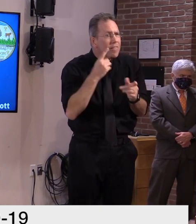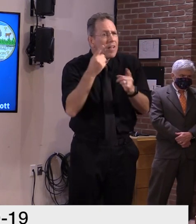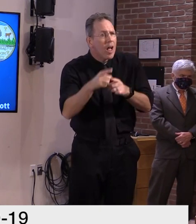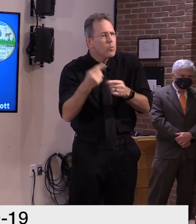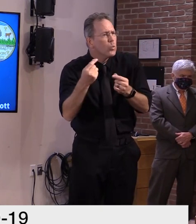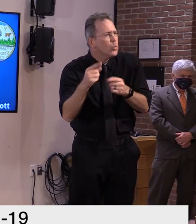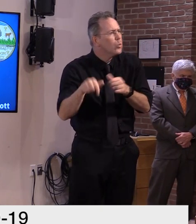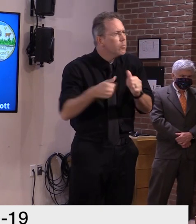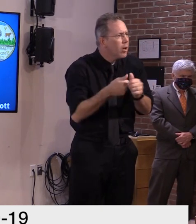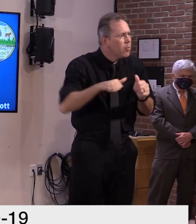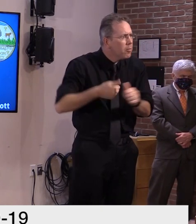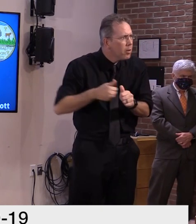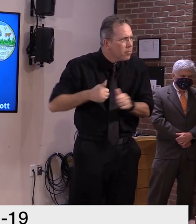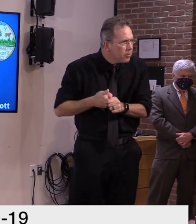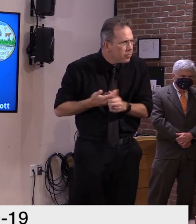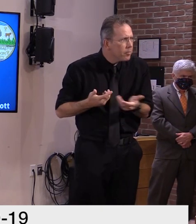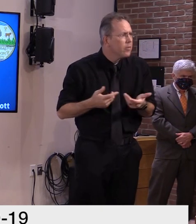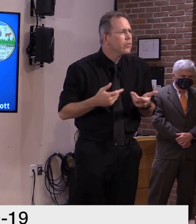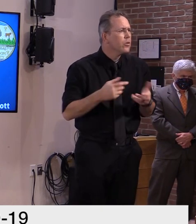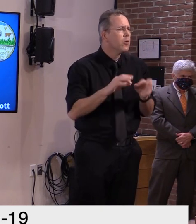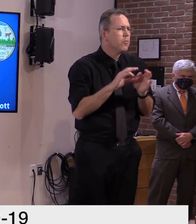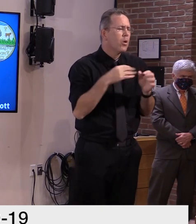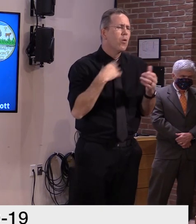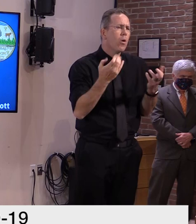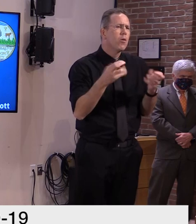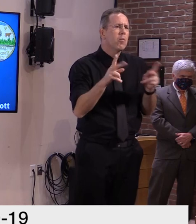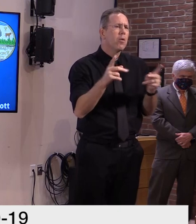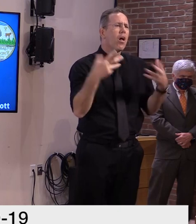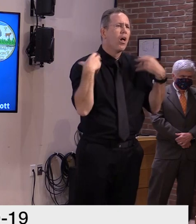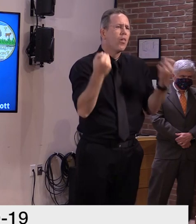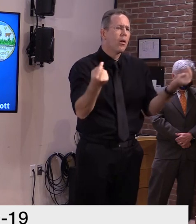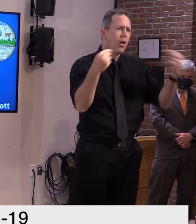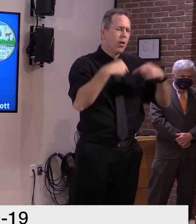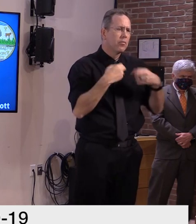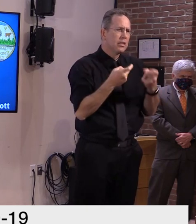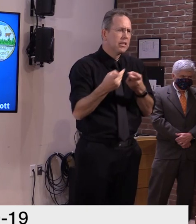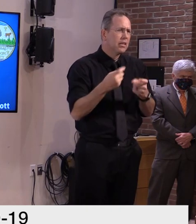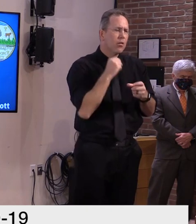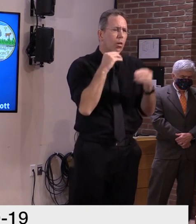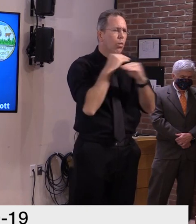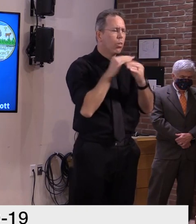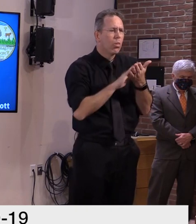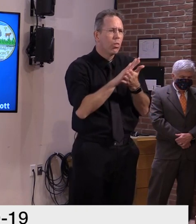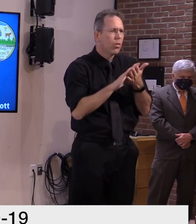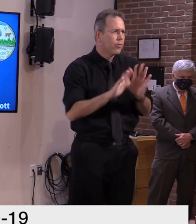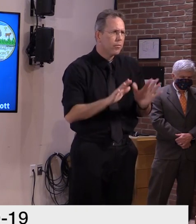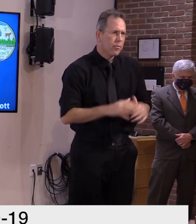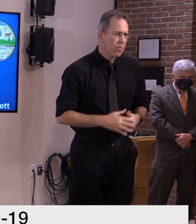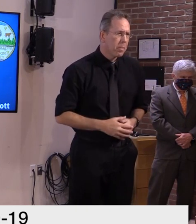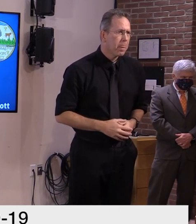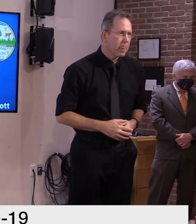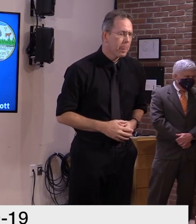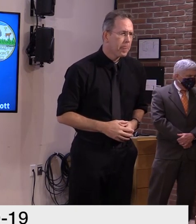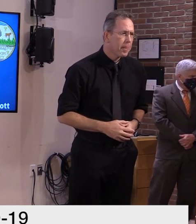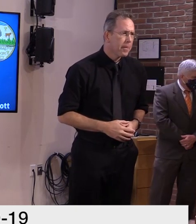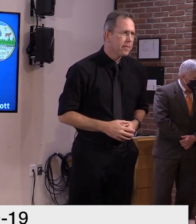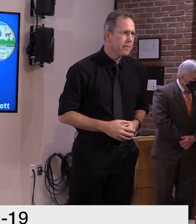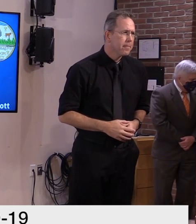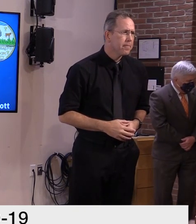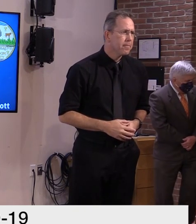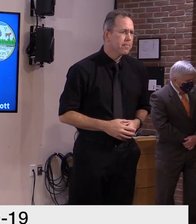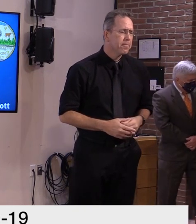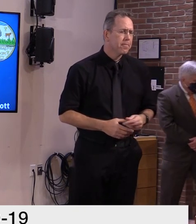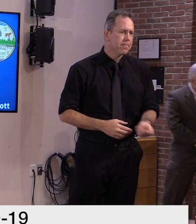And the other question is, so I know that you're saying the resorts are being encouraged not to